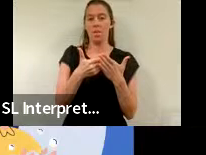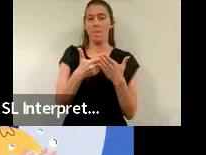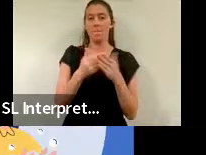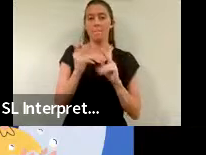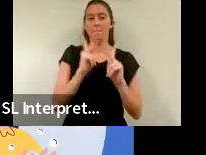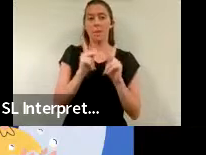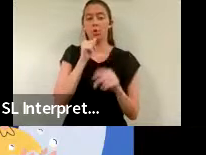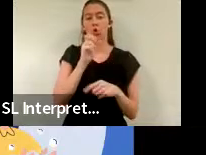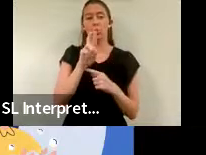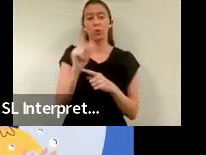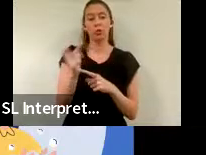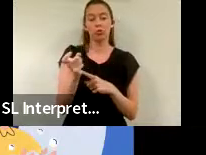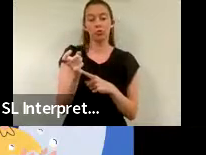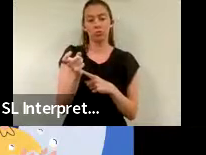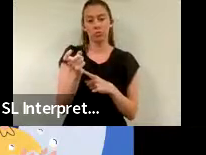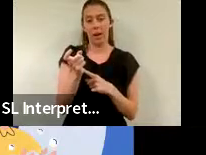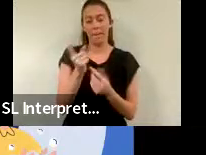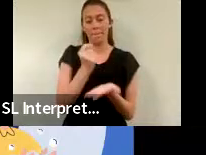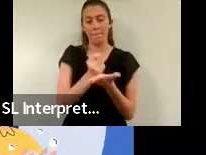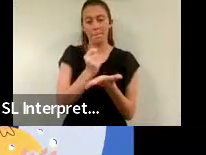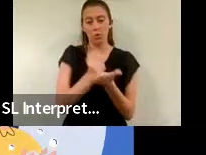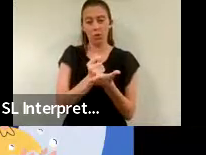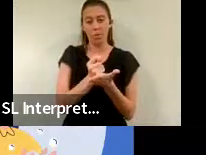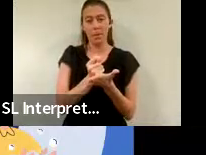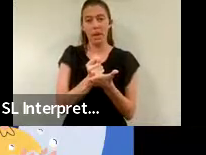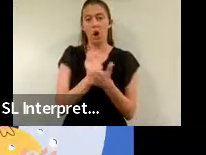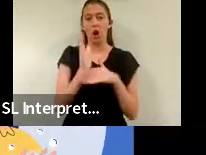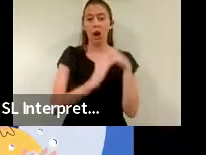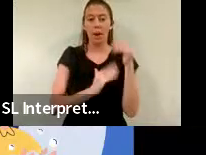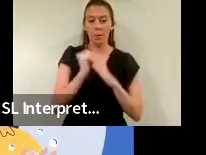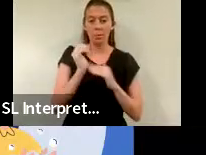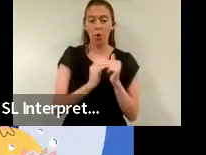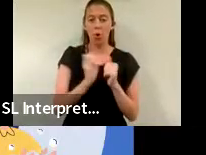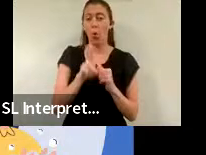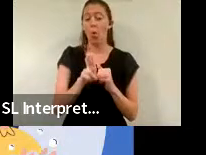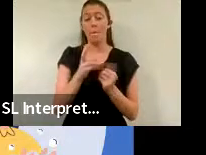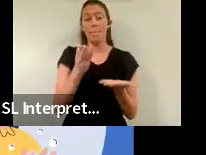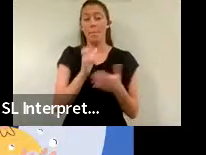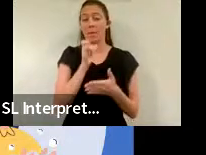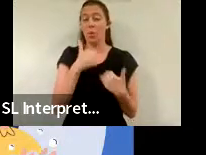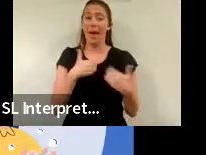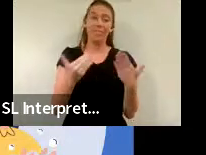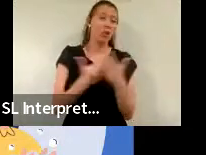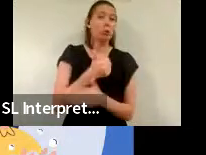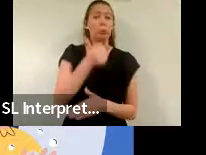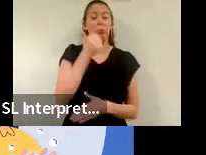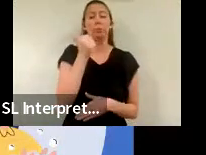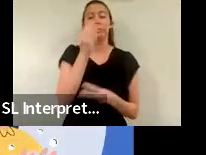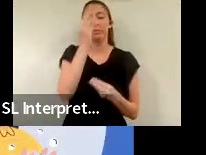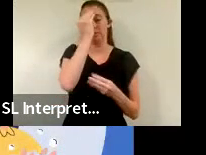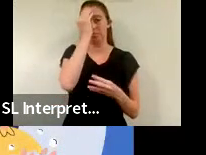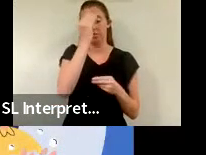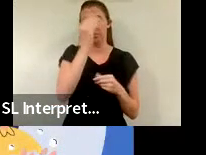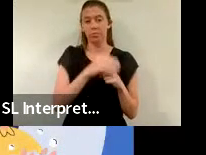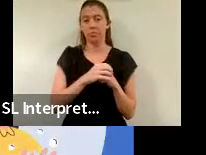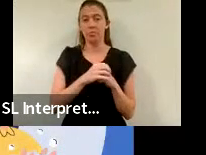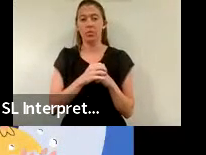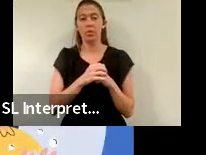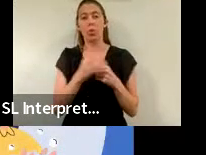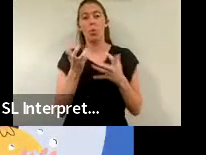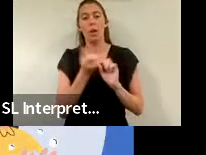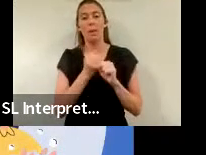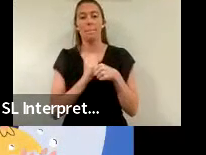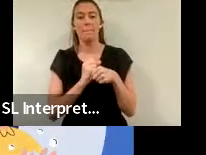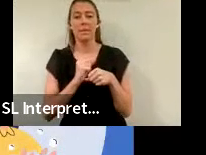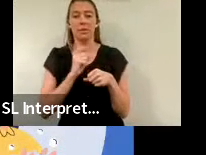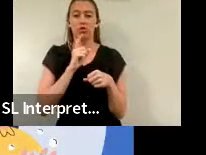most up-to-date information. We recognized even with Evusheld, which is the only prophylactic for those who are immunocompromised or